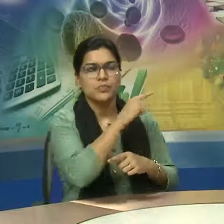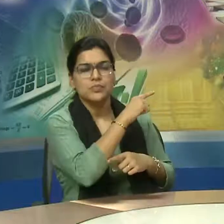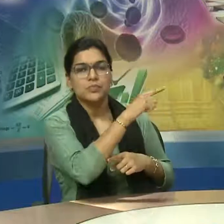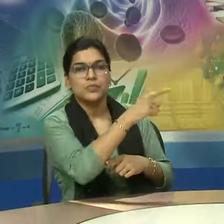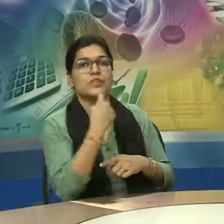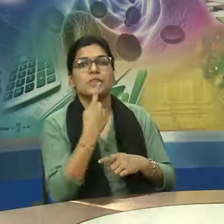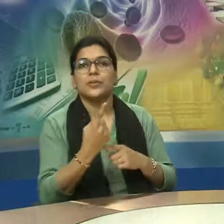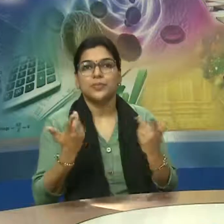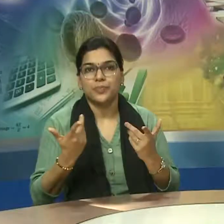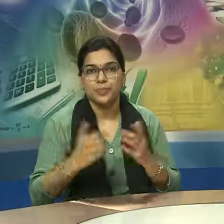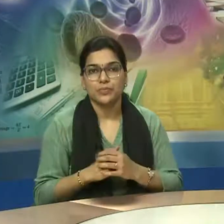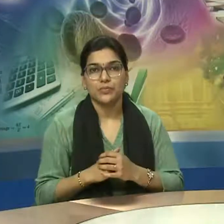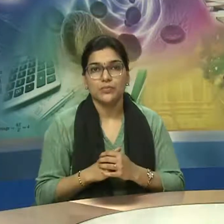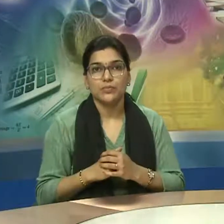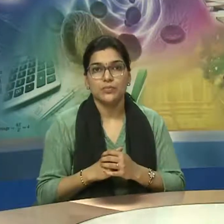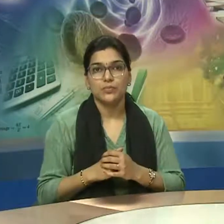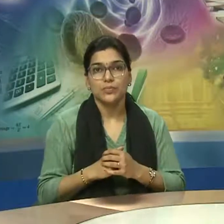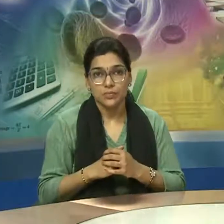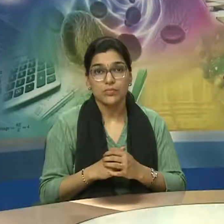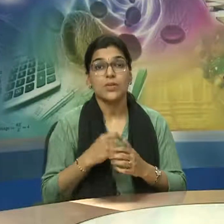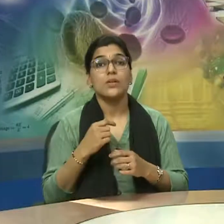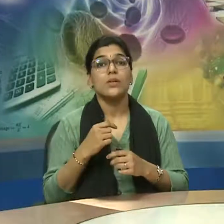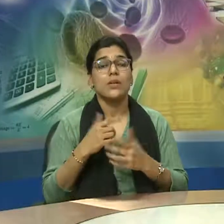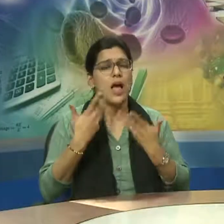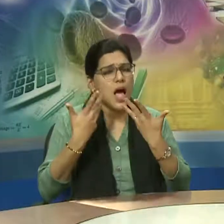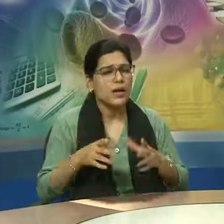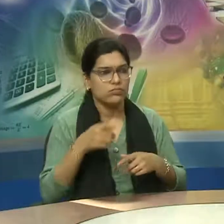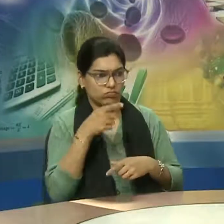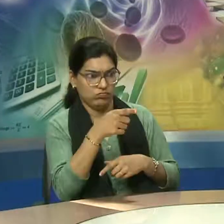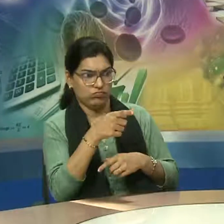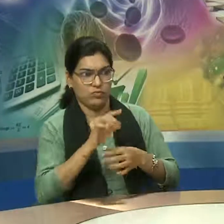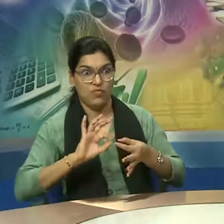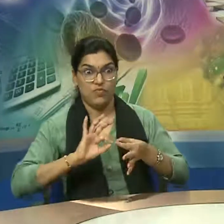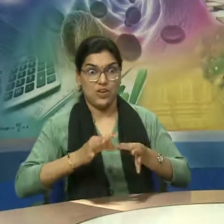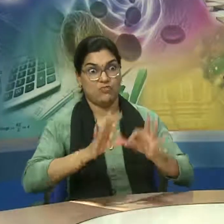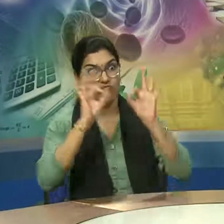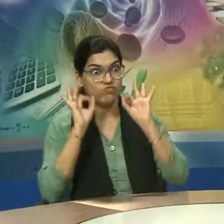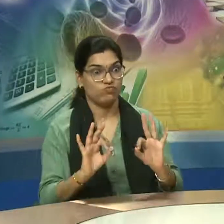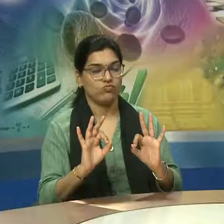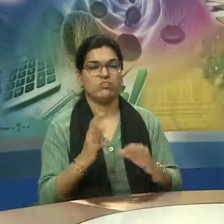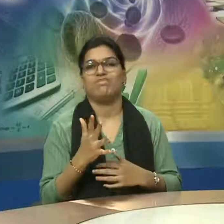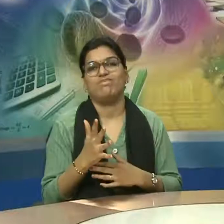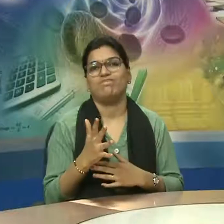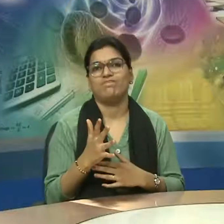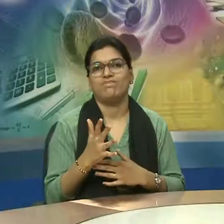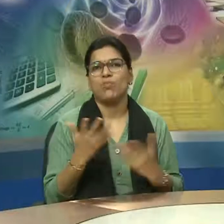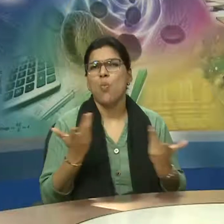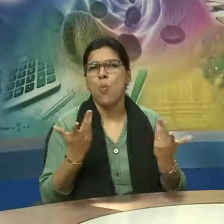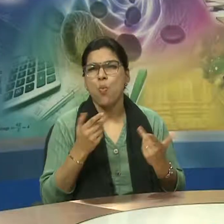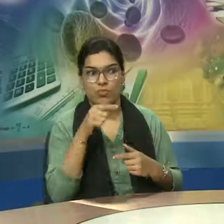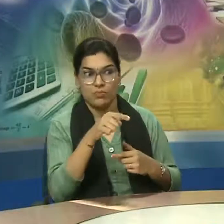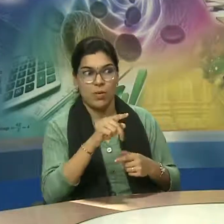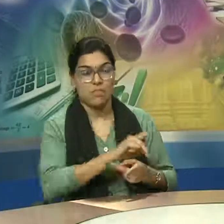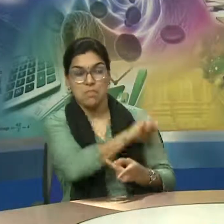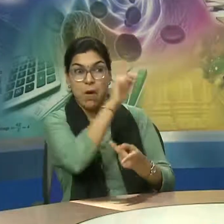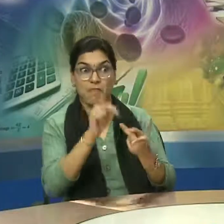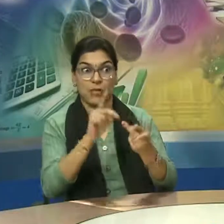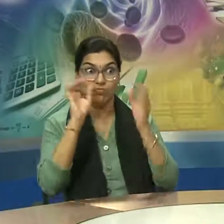Fifth sentence is M is the prefix.